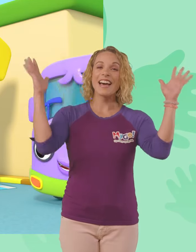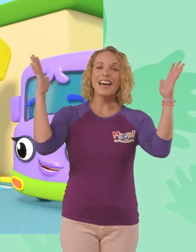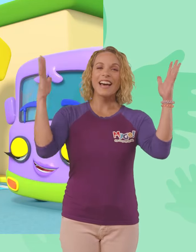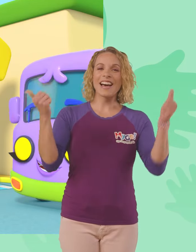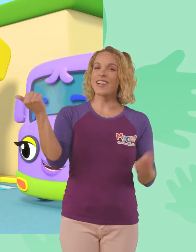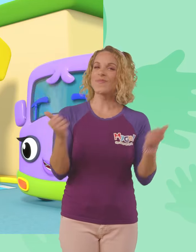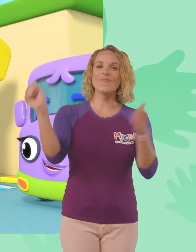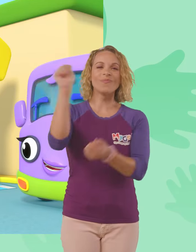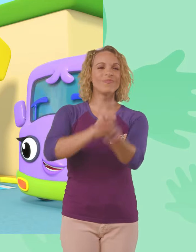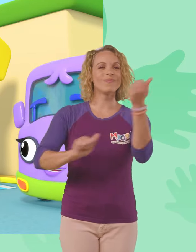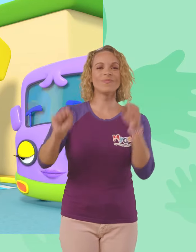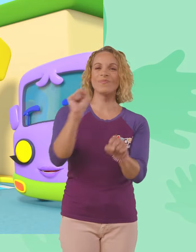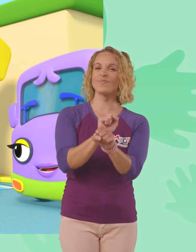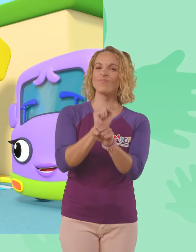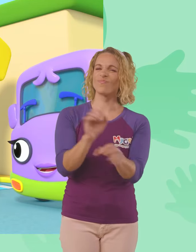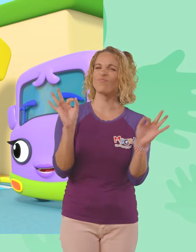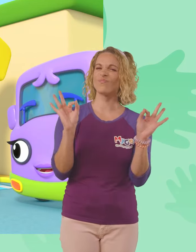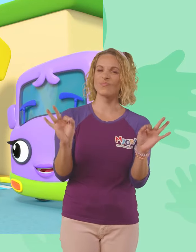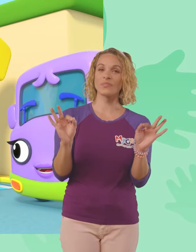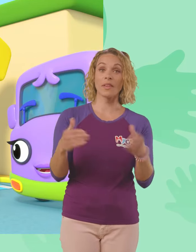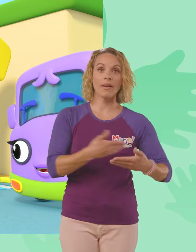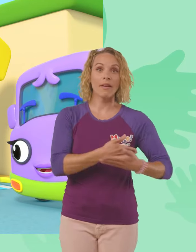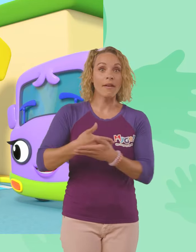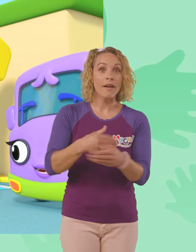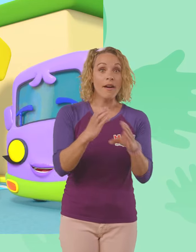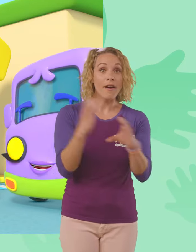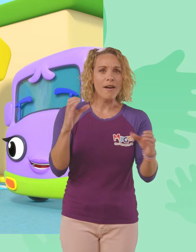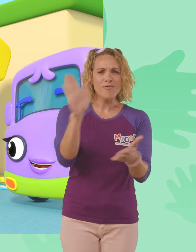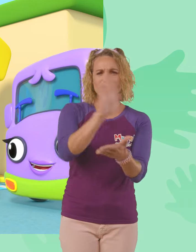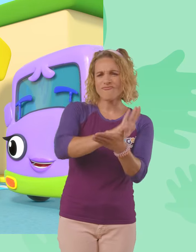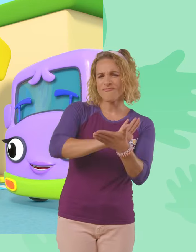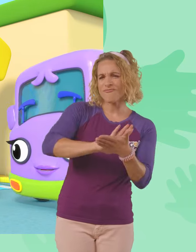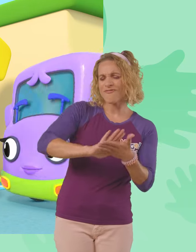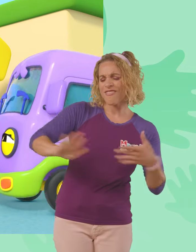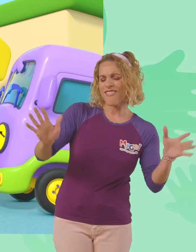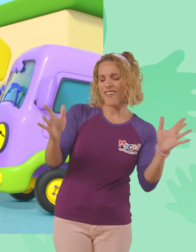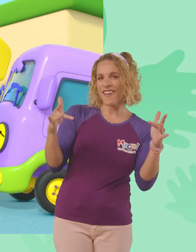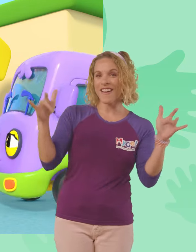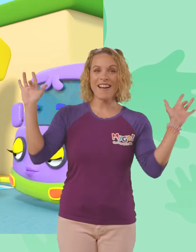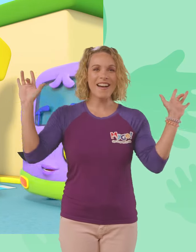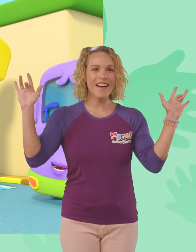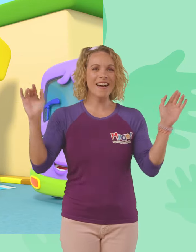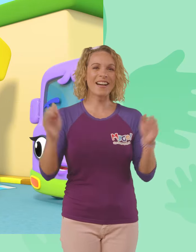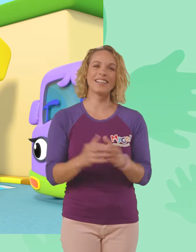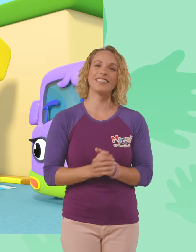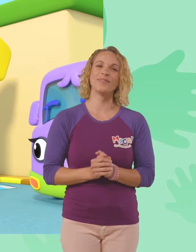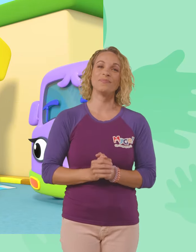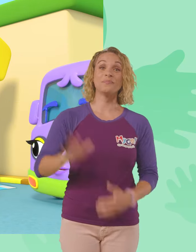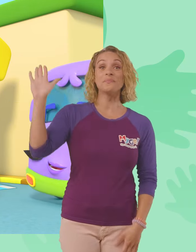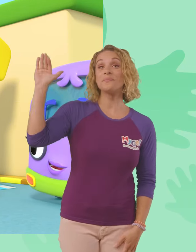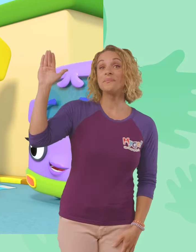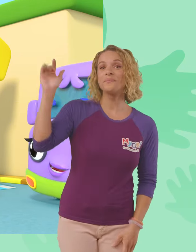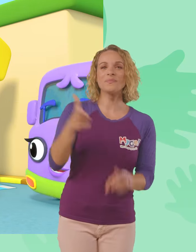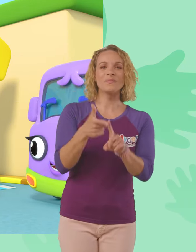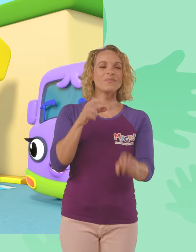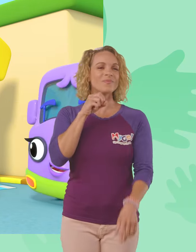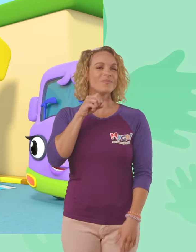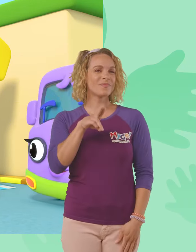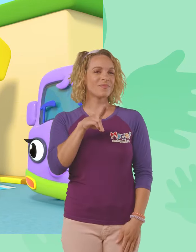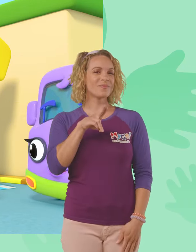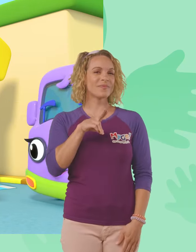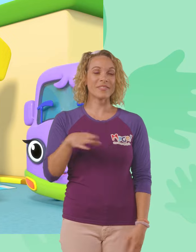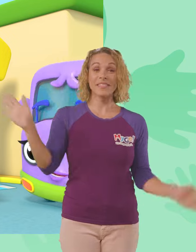Hooray! The car wash is working and baby truck is sparkling clean. It's cheerio from